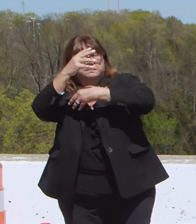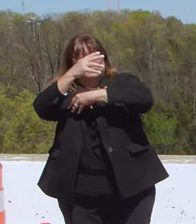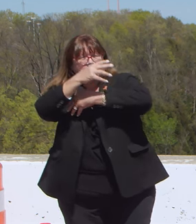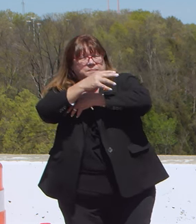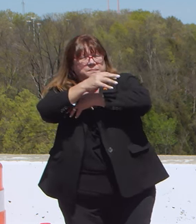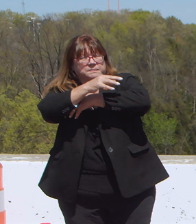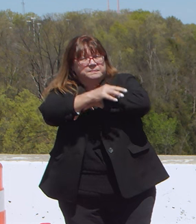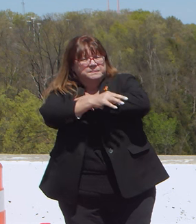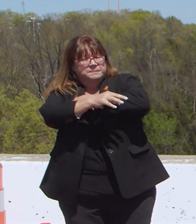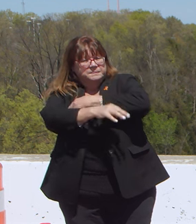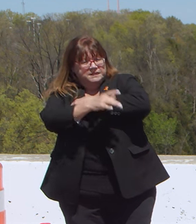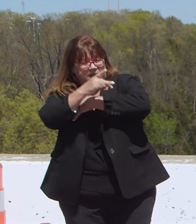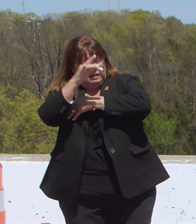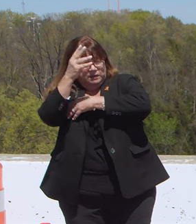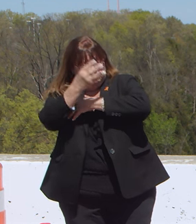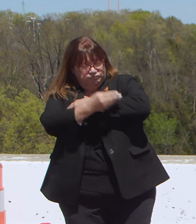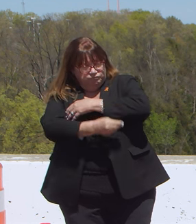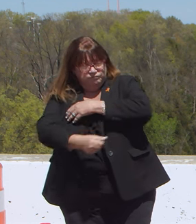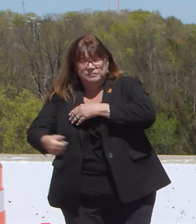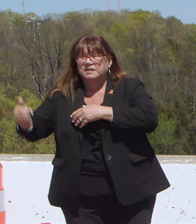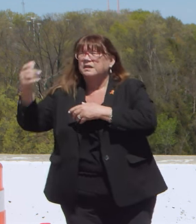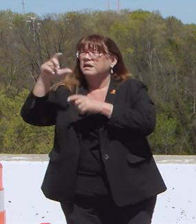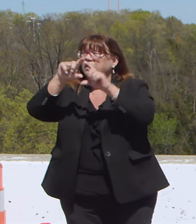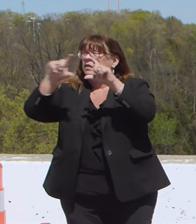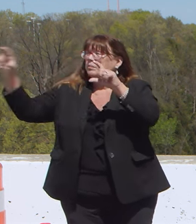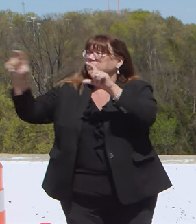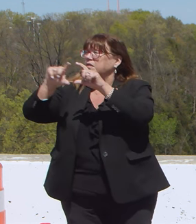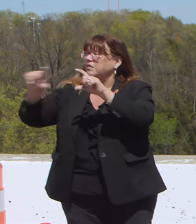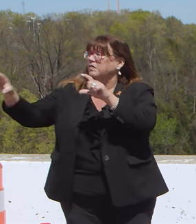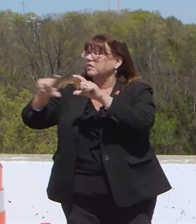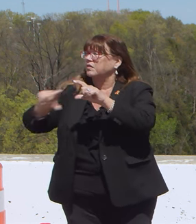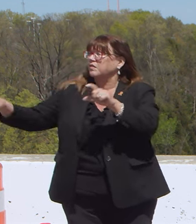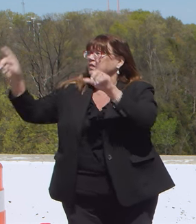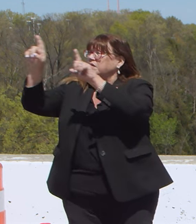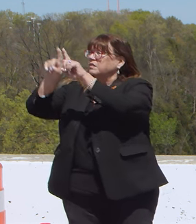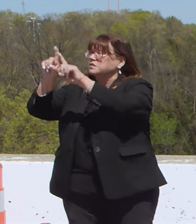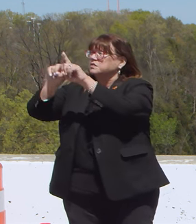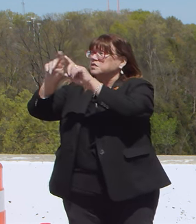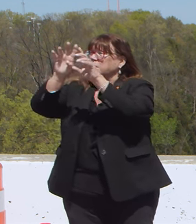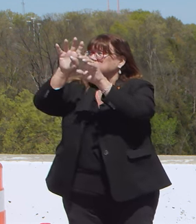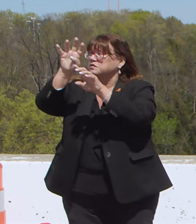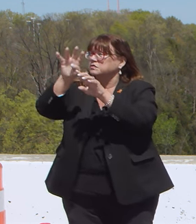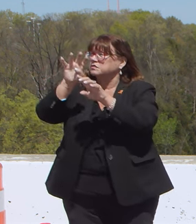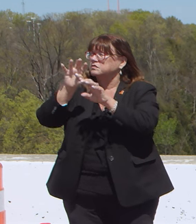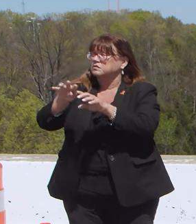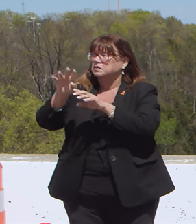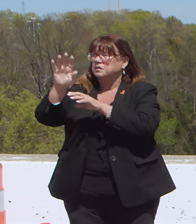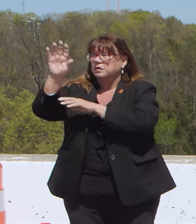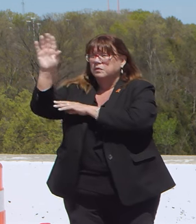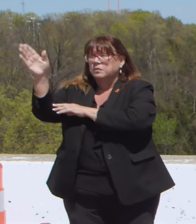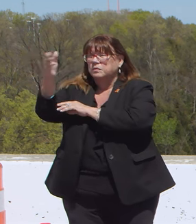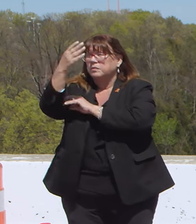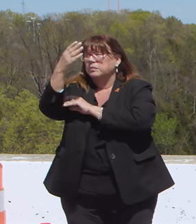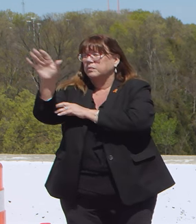last gleaming, whose broad stripes and bright stars